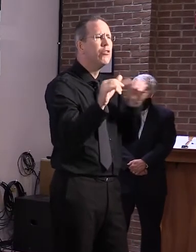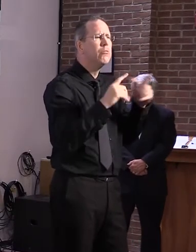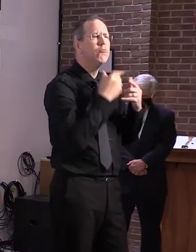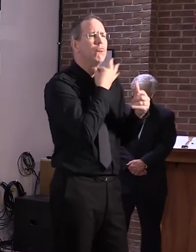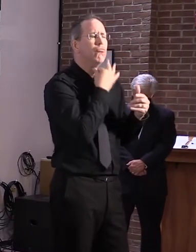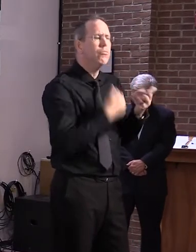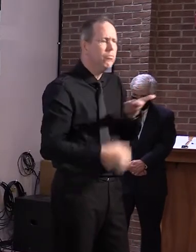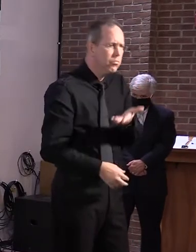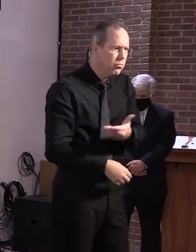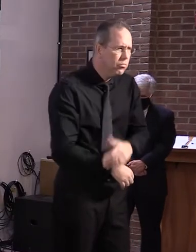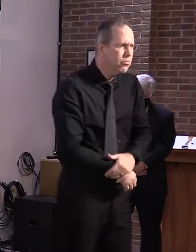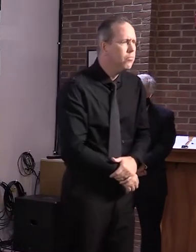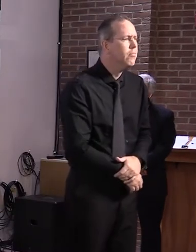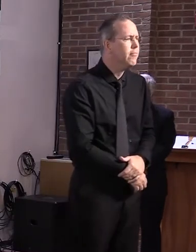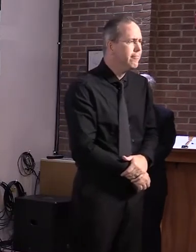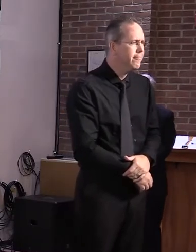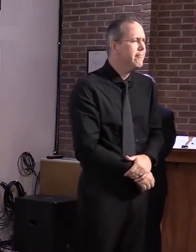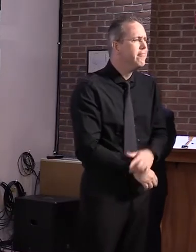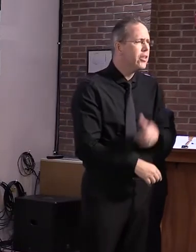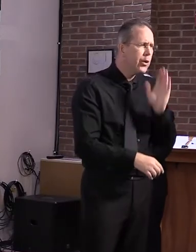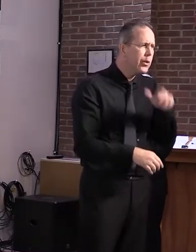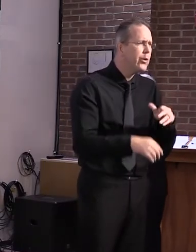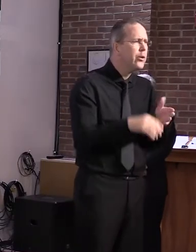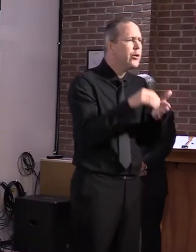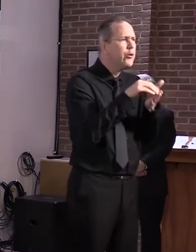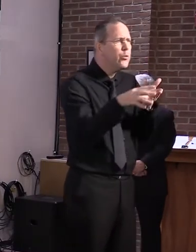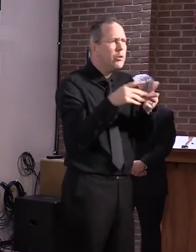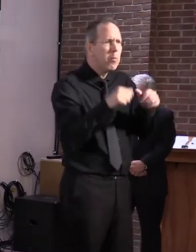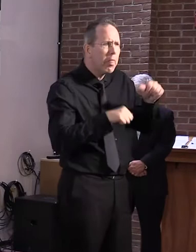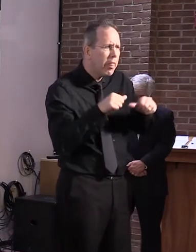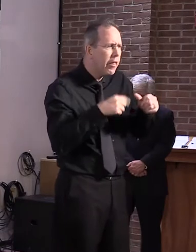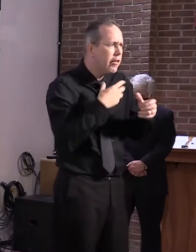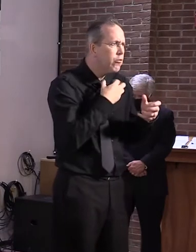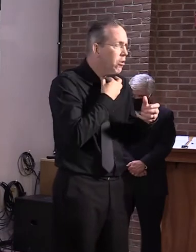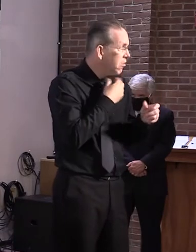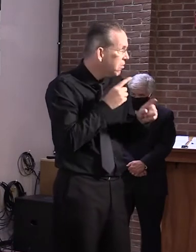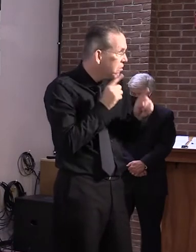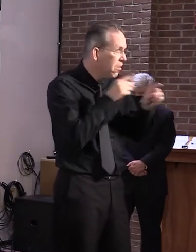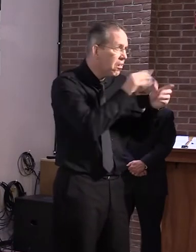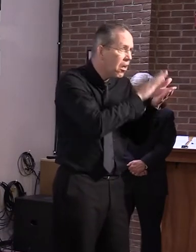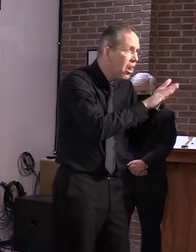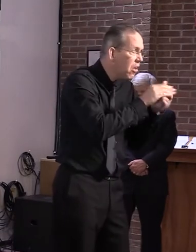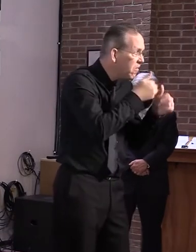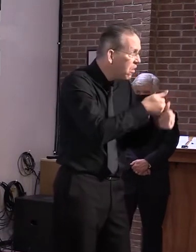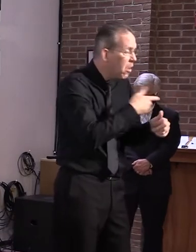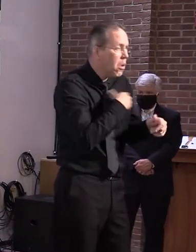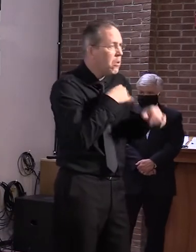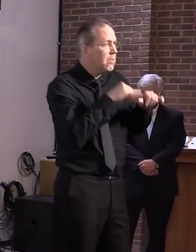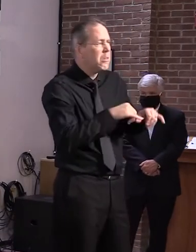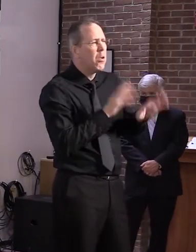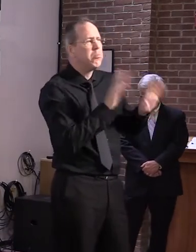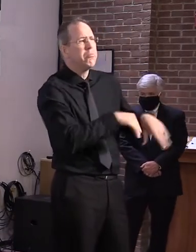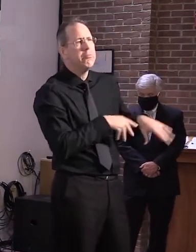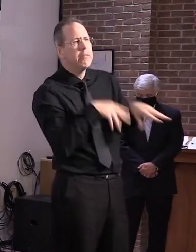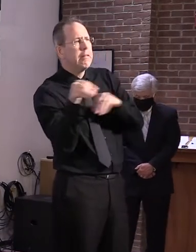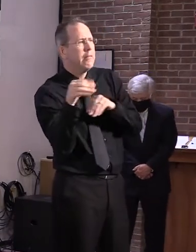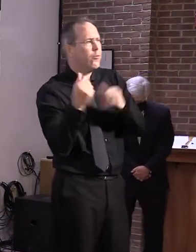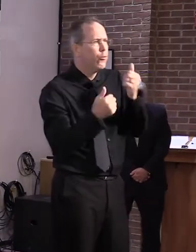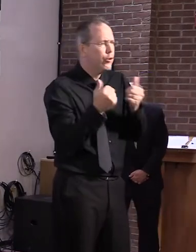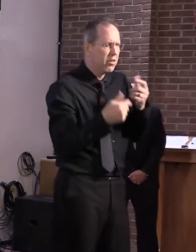on of learning conditions now. So this is Rich Schneider. We looked at Connecticut, New